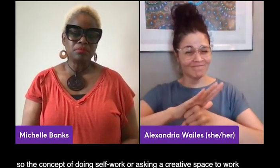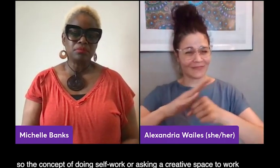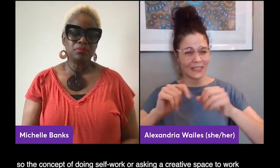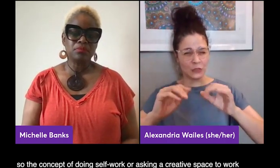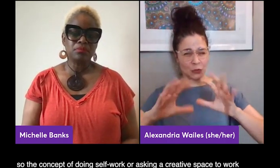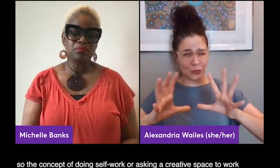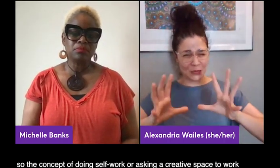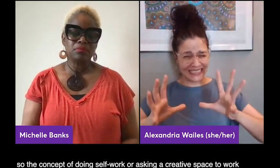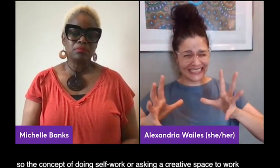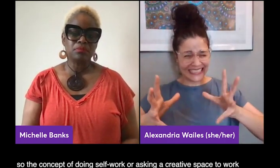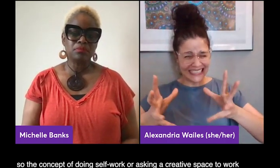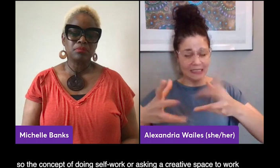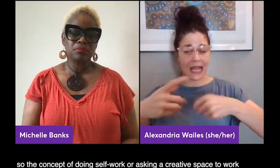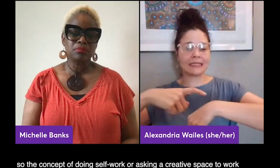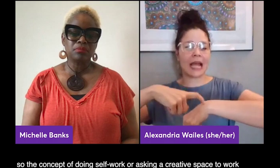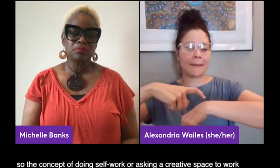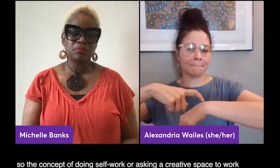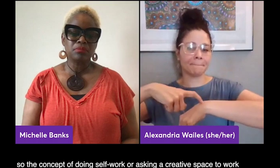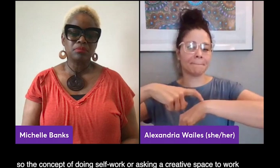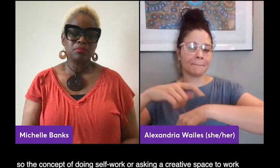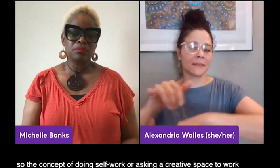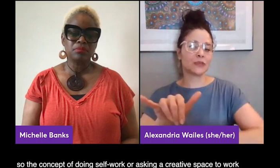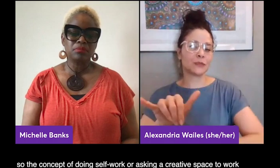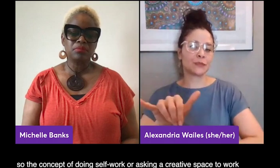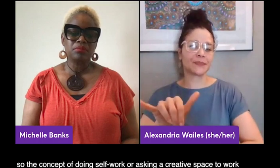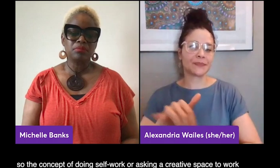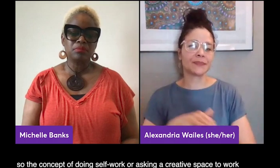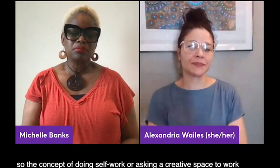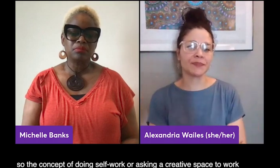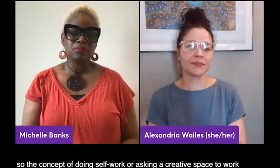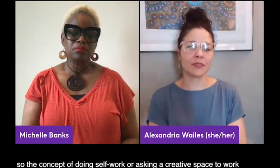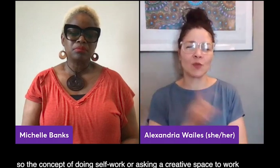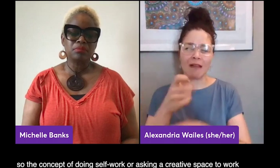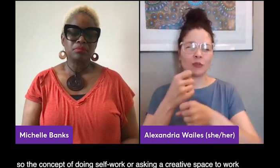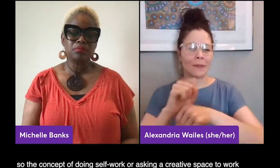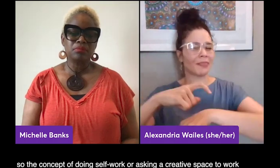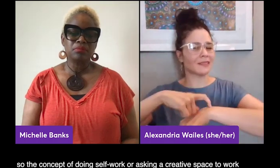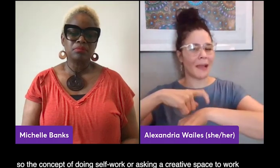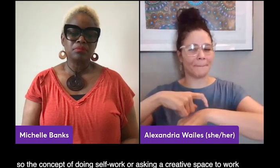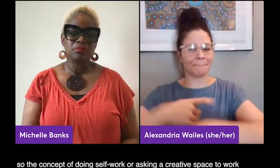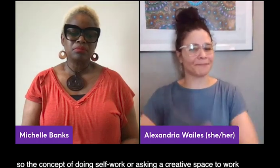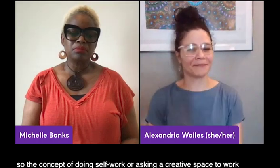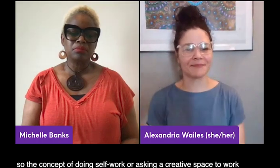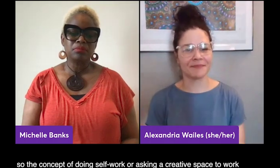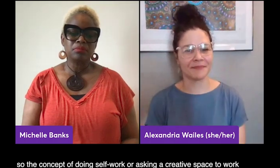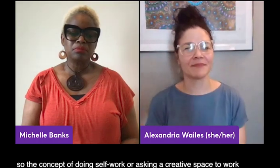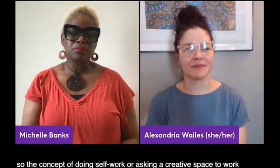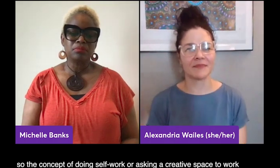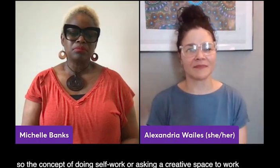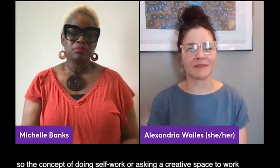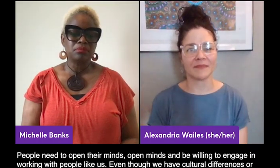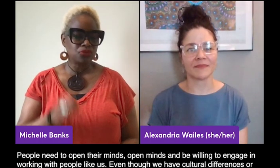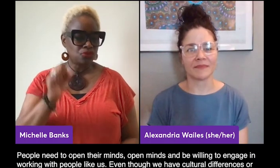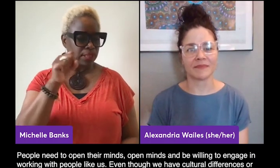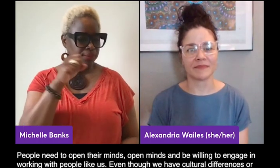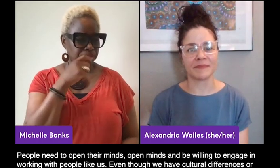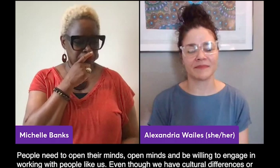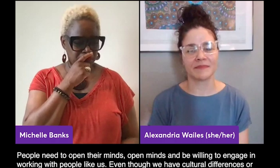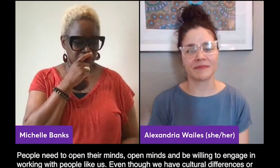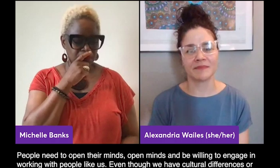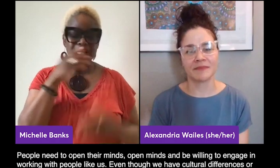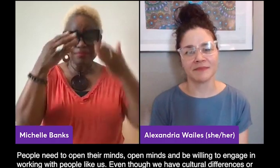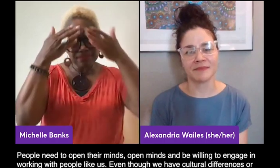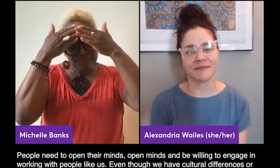the change. And also takes time. You have to make the time. People need to